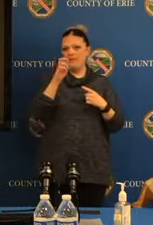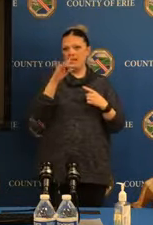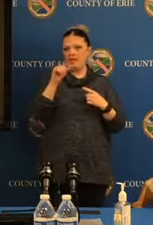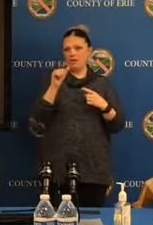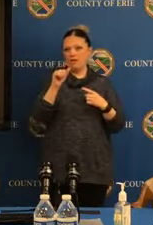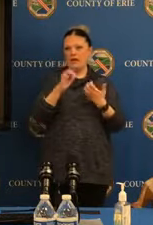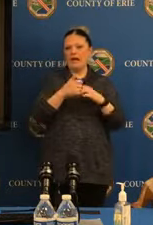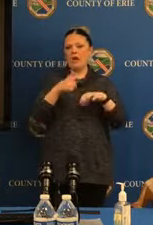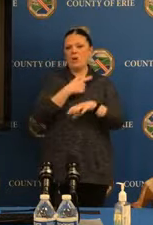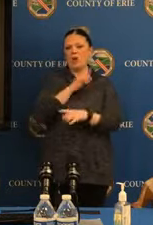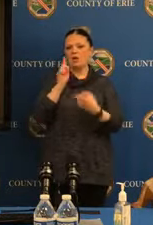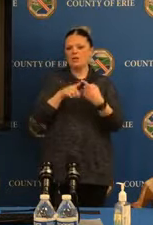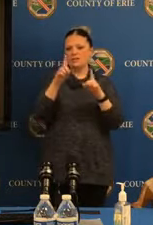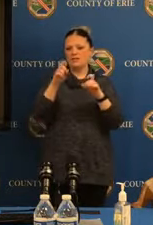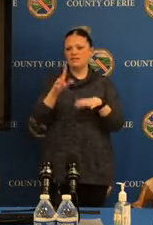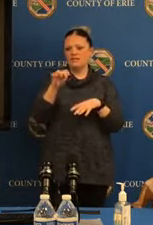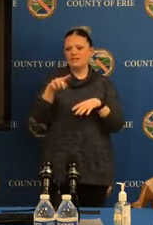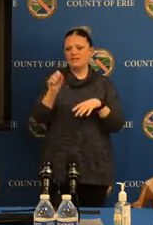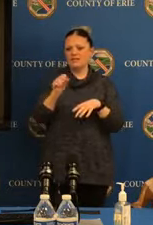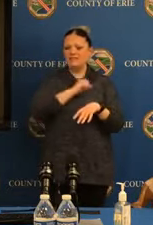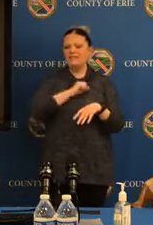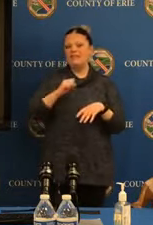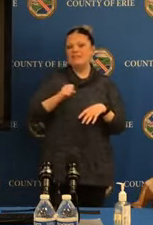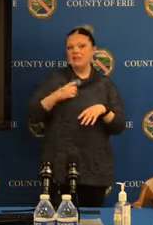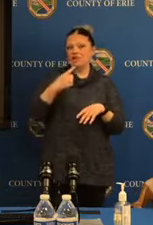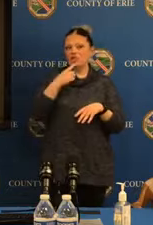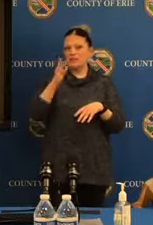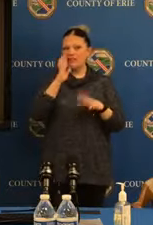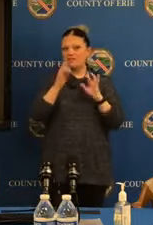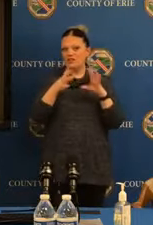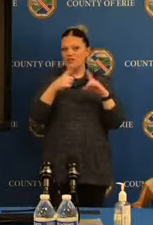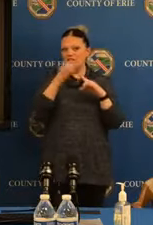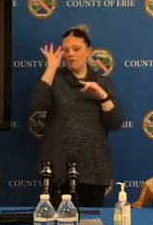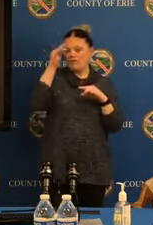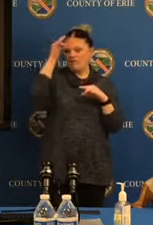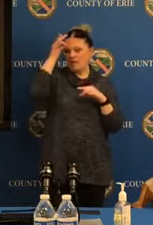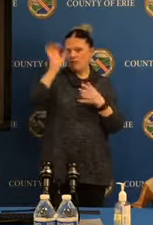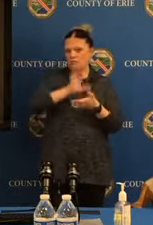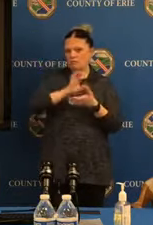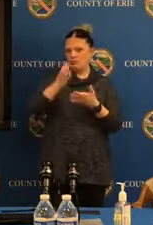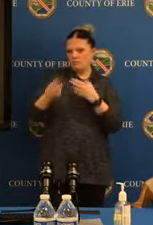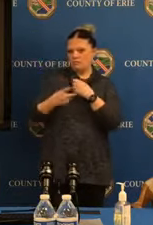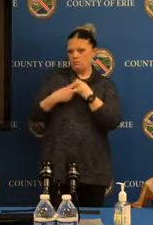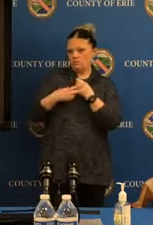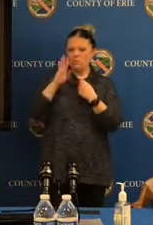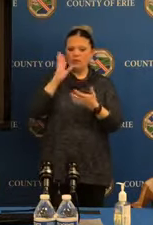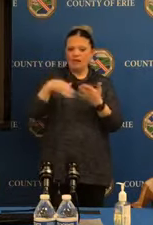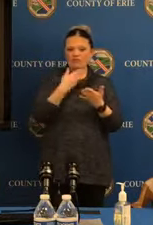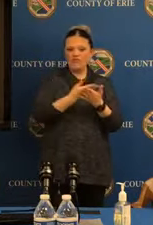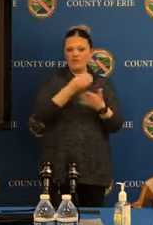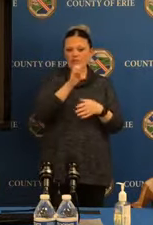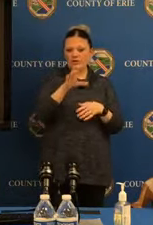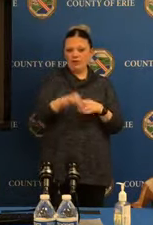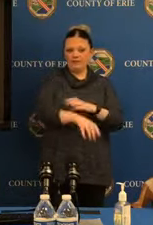long until the testing kits Senator Schumer says the funding bill has released from the federal stockpiles will arrive here in Erie County?